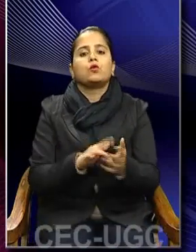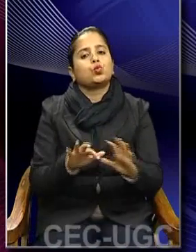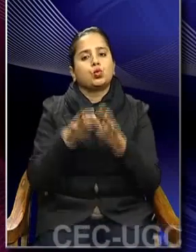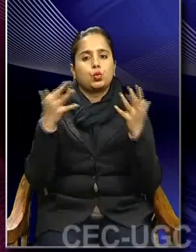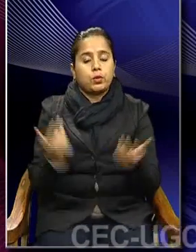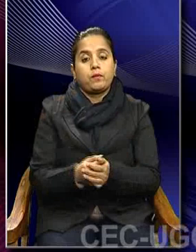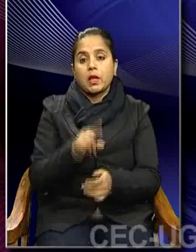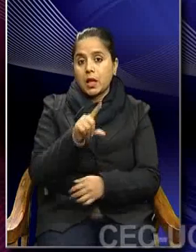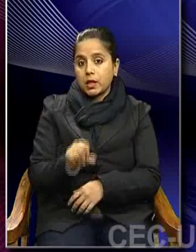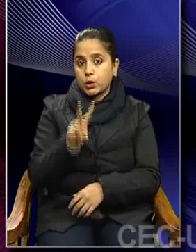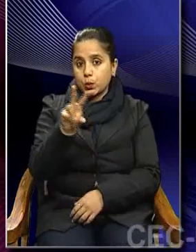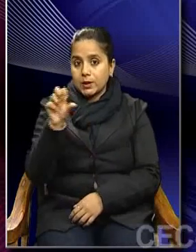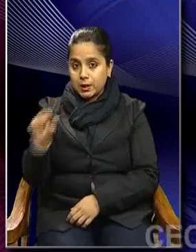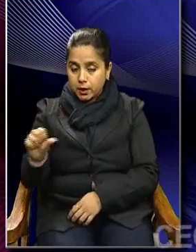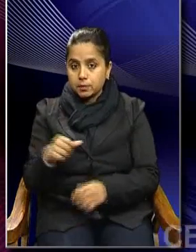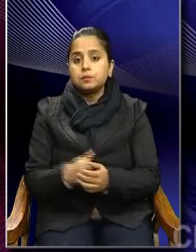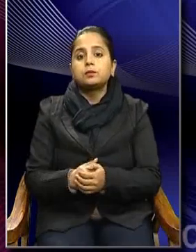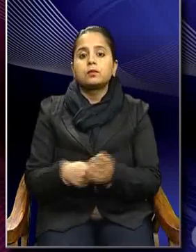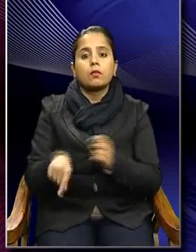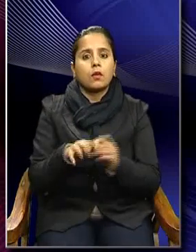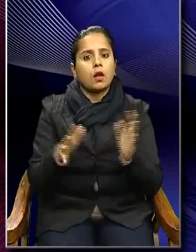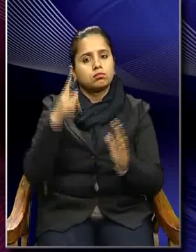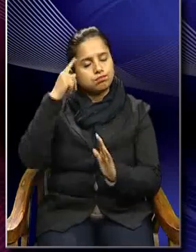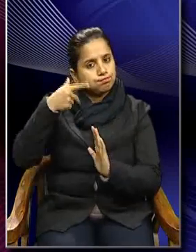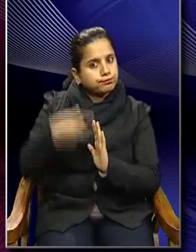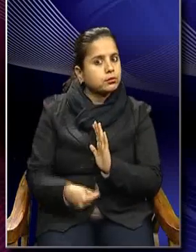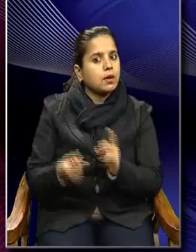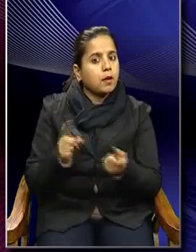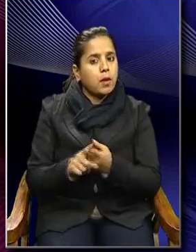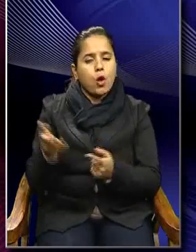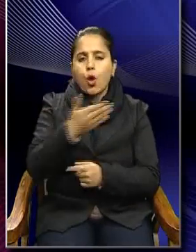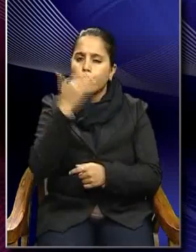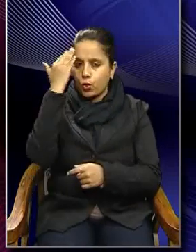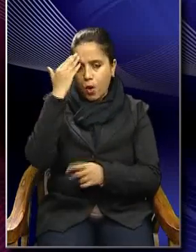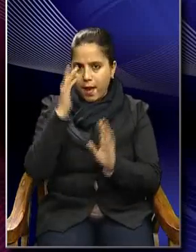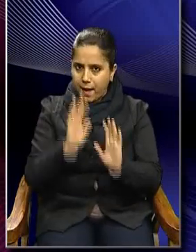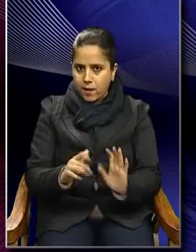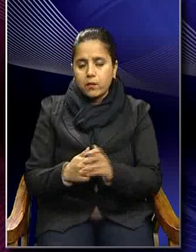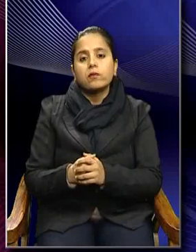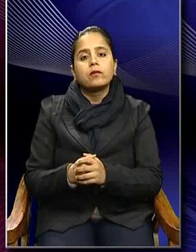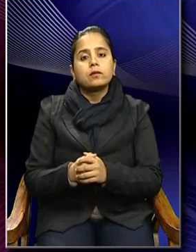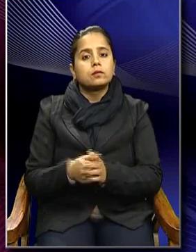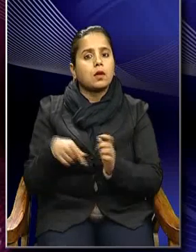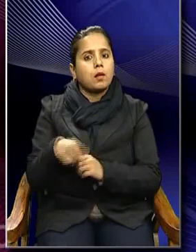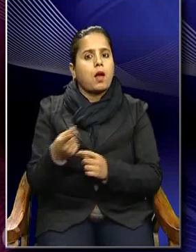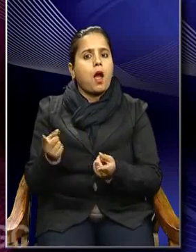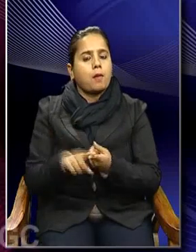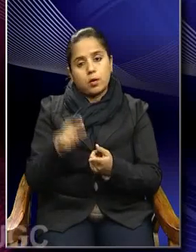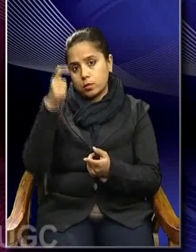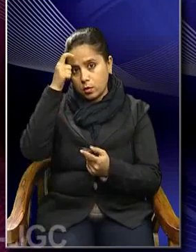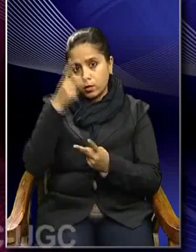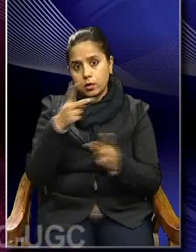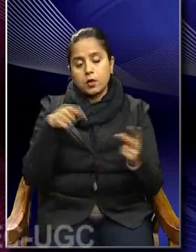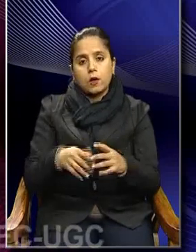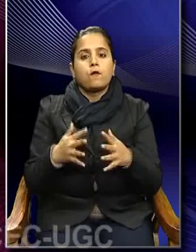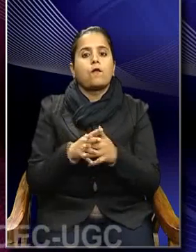in 1929, the Great Depression, as we all know about it. It triggered through Wall